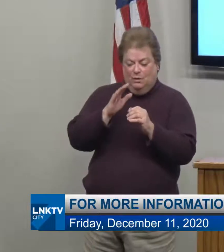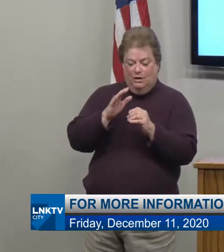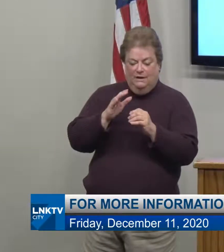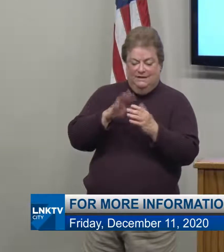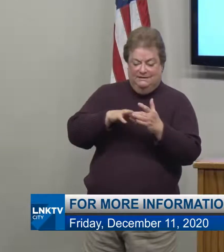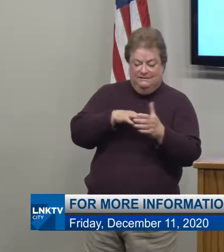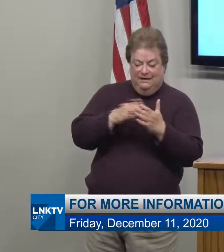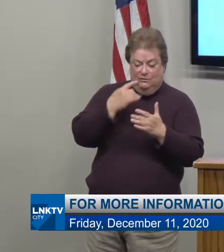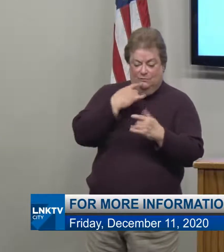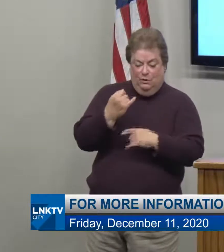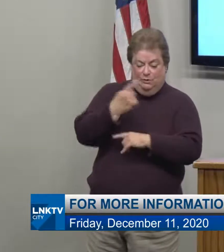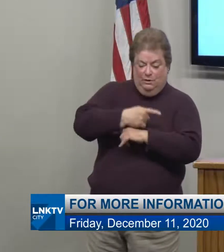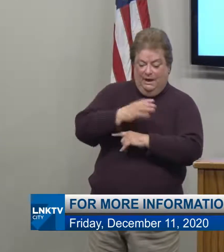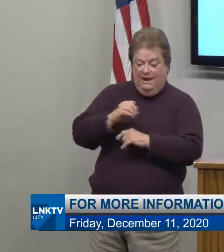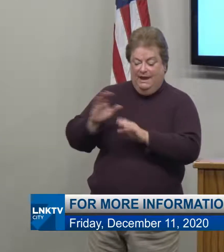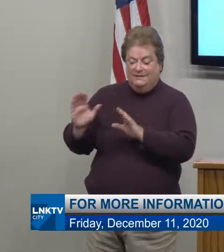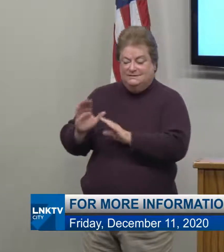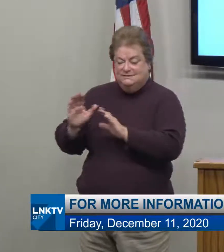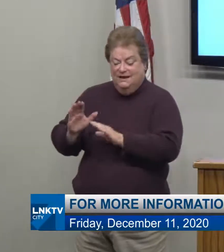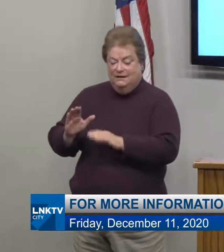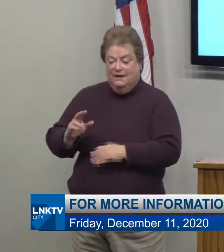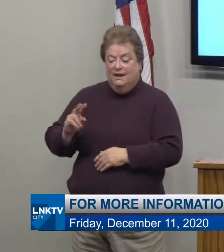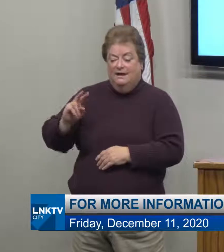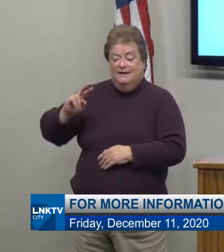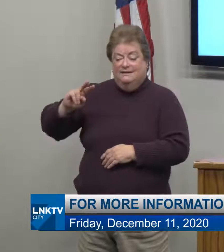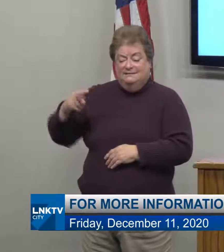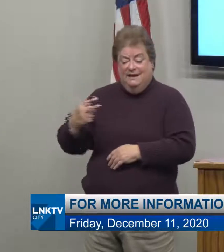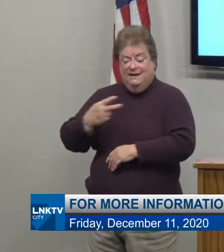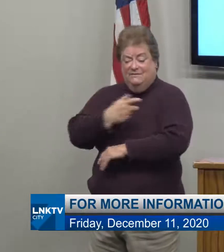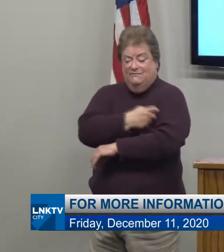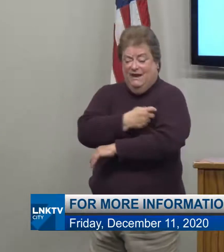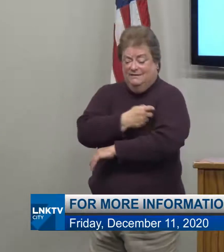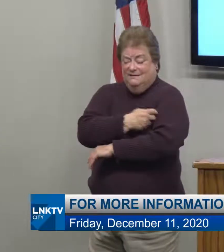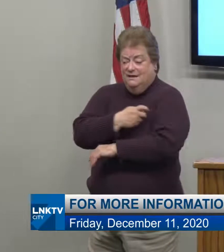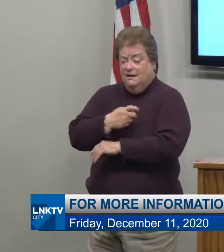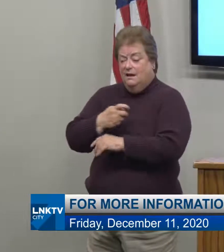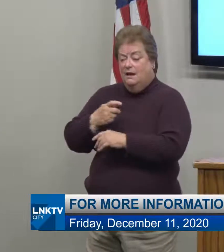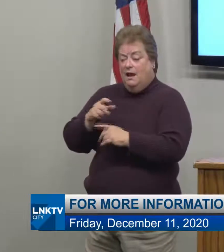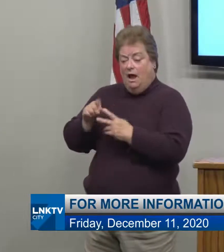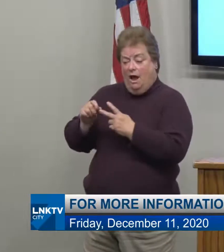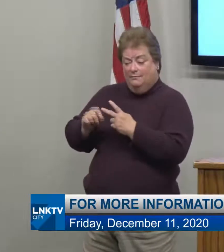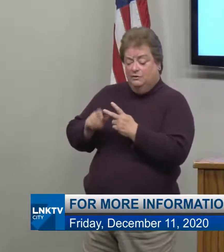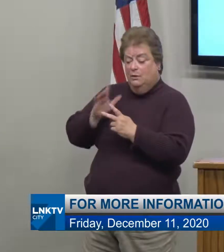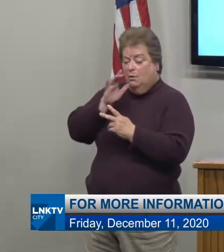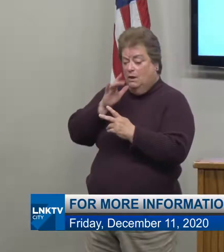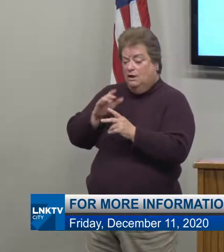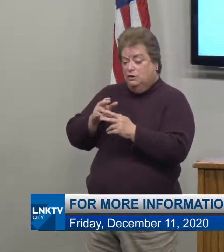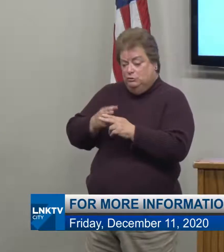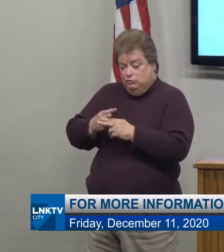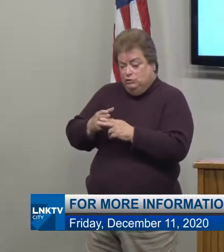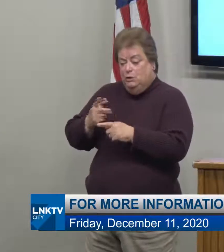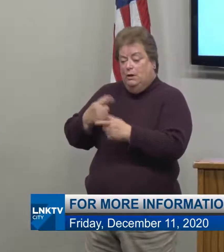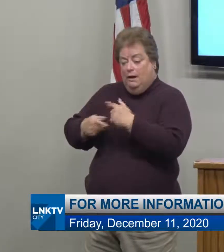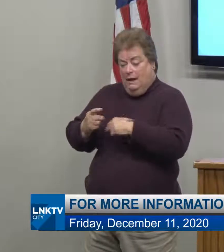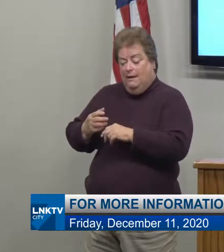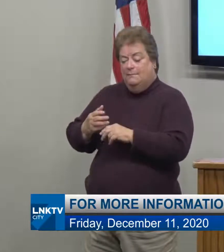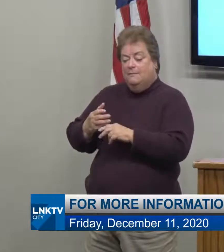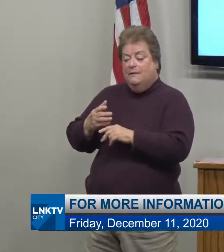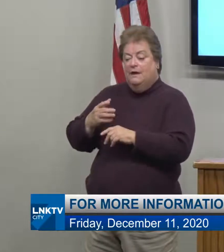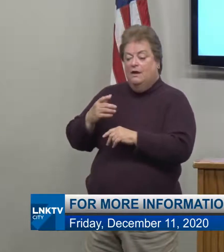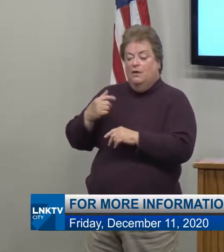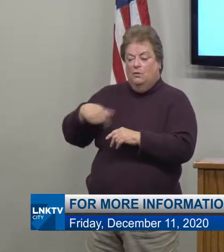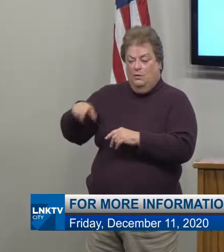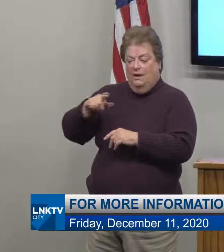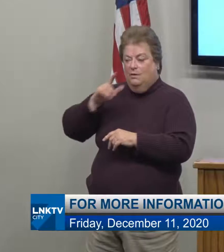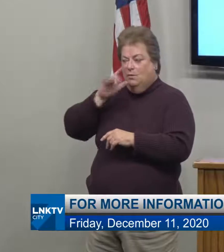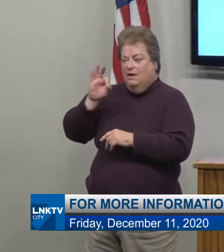and Sunday. A second vaccine option may not be far behind. The FDA panel will be meeting next week on